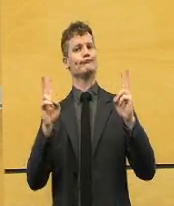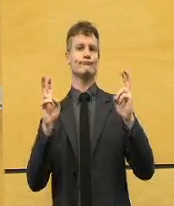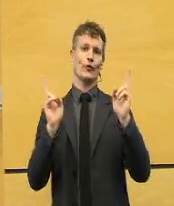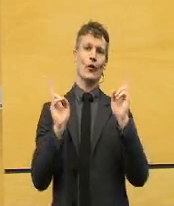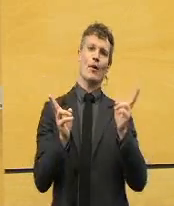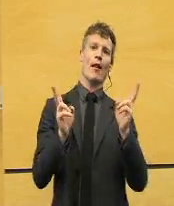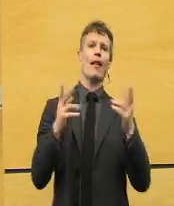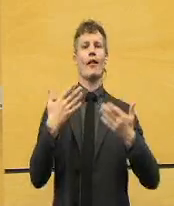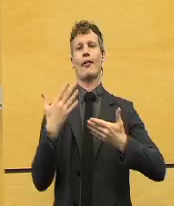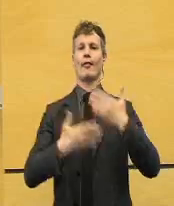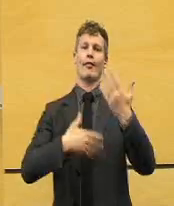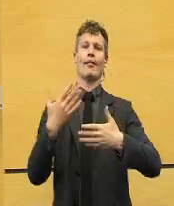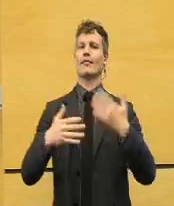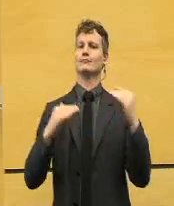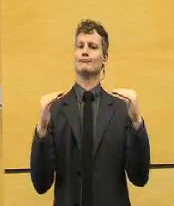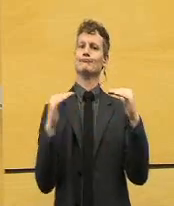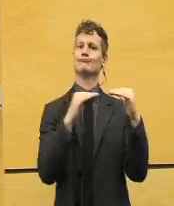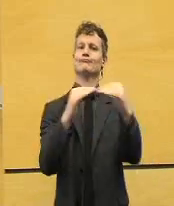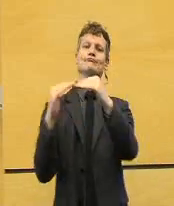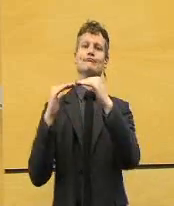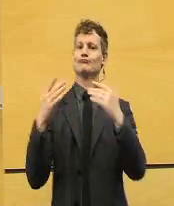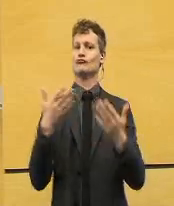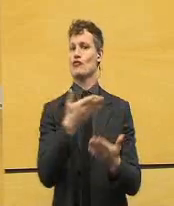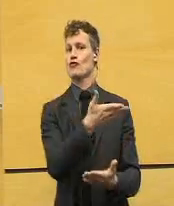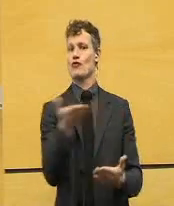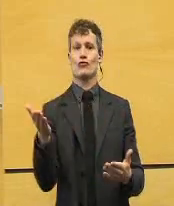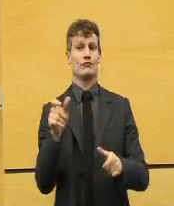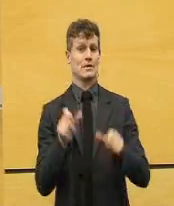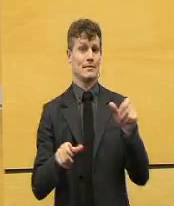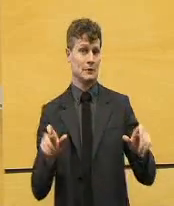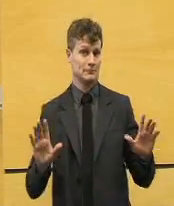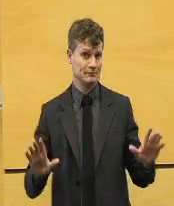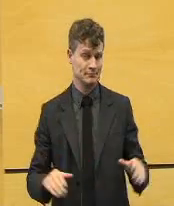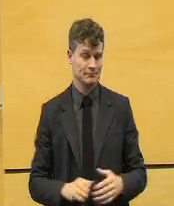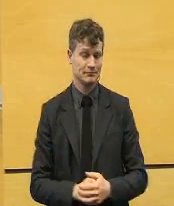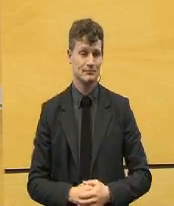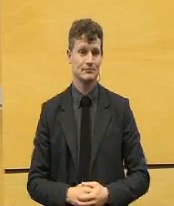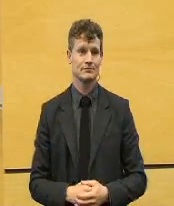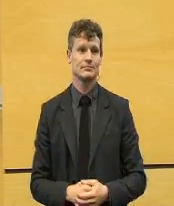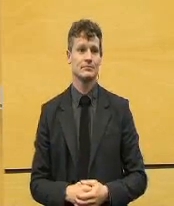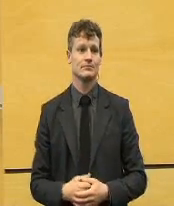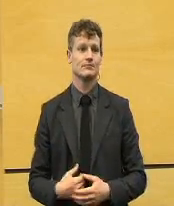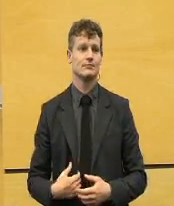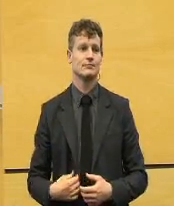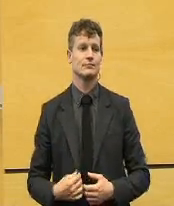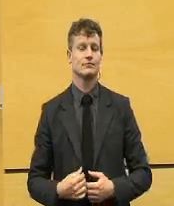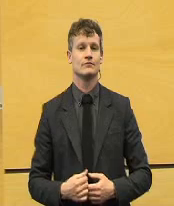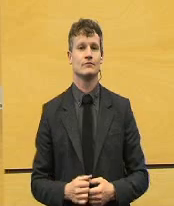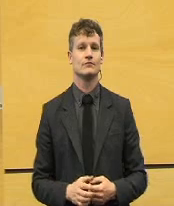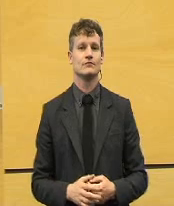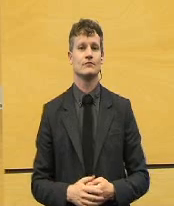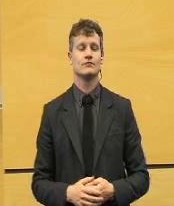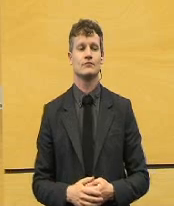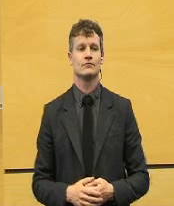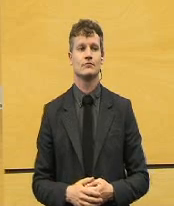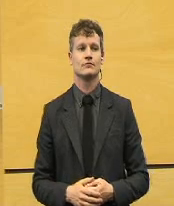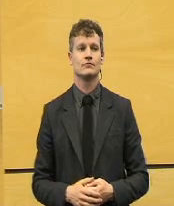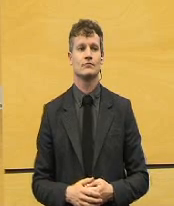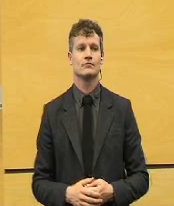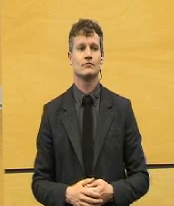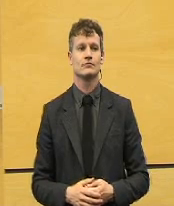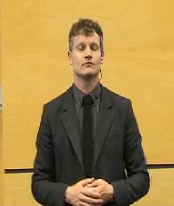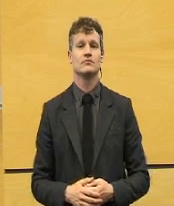participation same as ordinary persons. The type and prescription